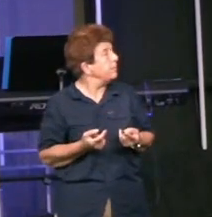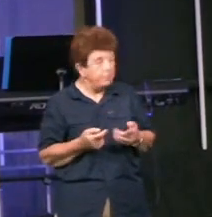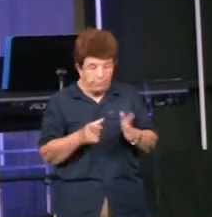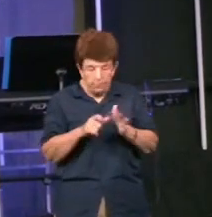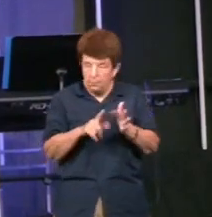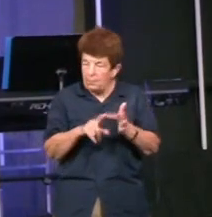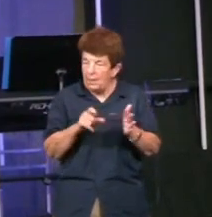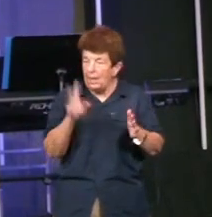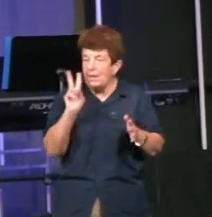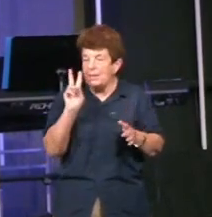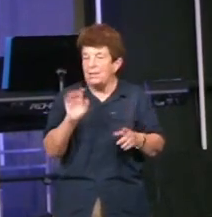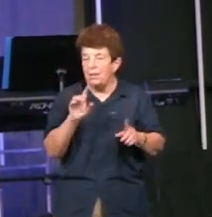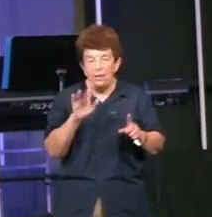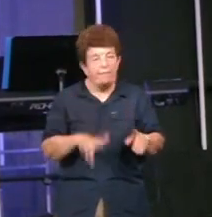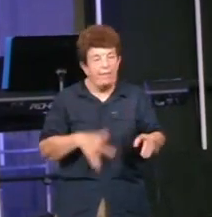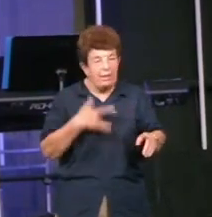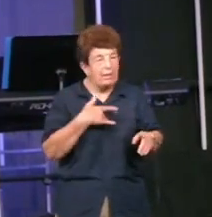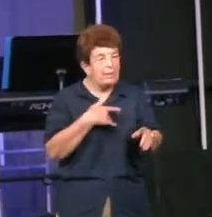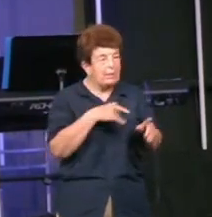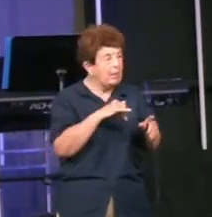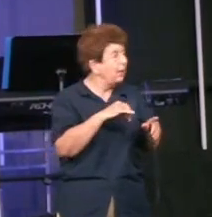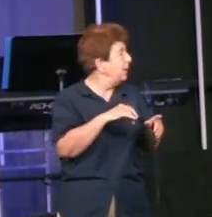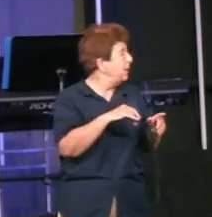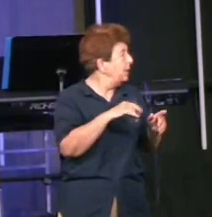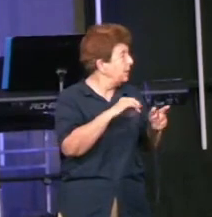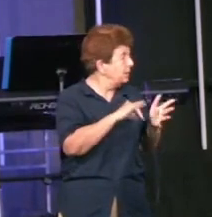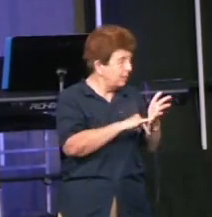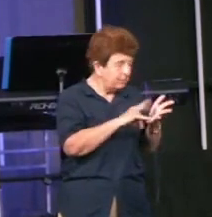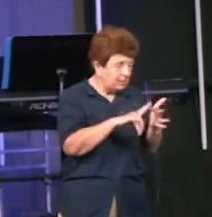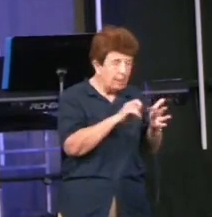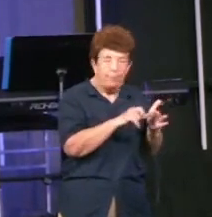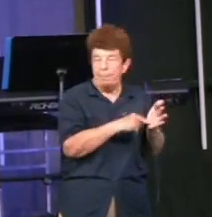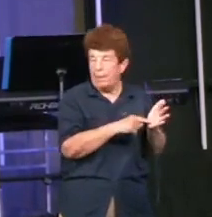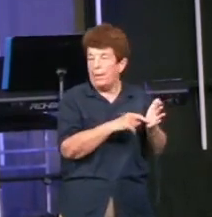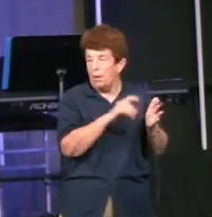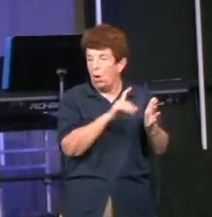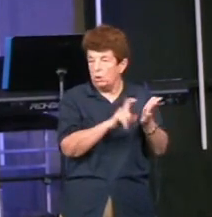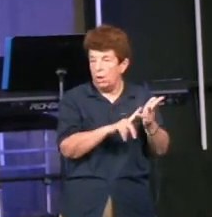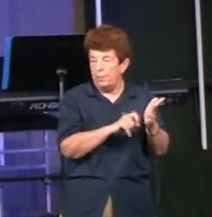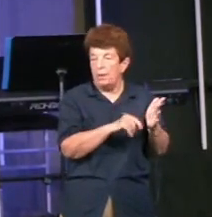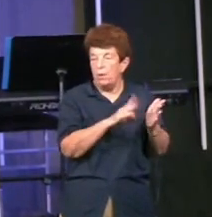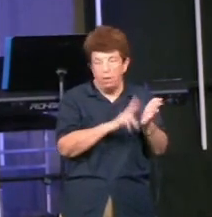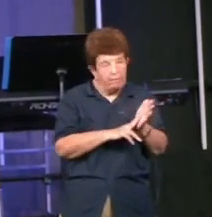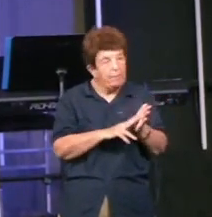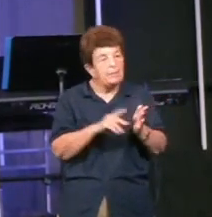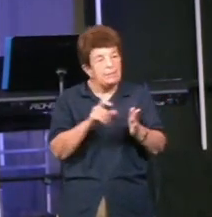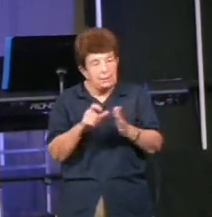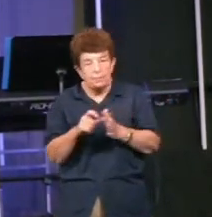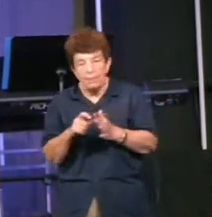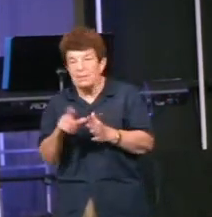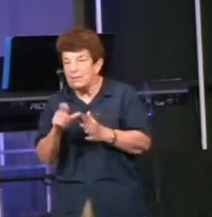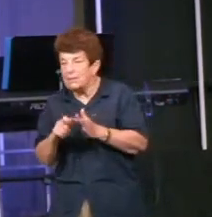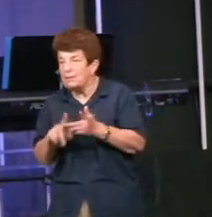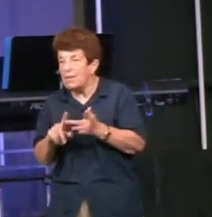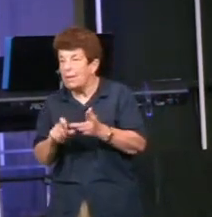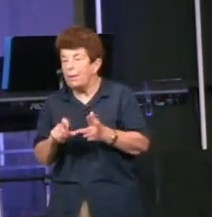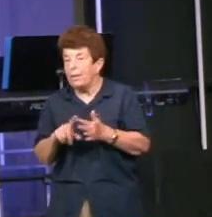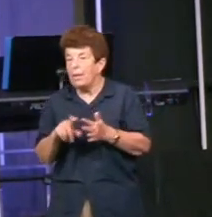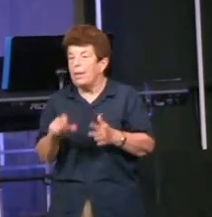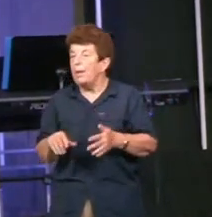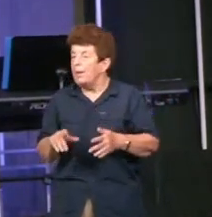December starts, you sort of feel it in September, October, November, but once December hits, it's right there, is that there's